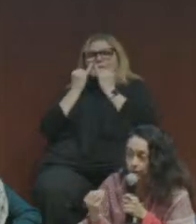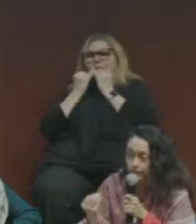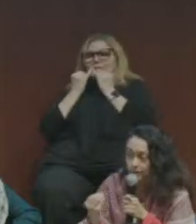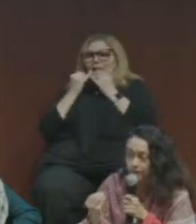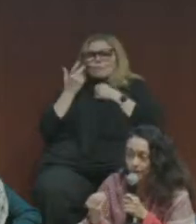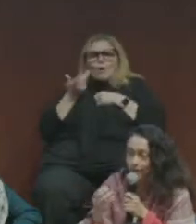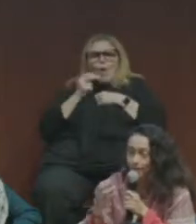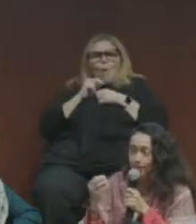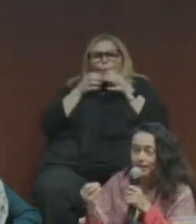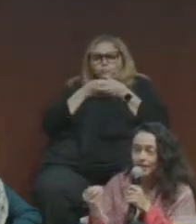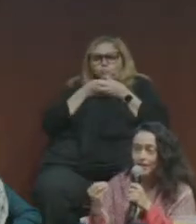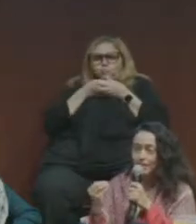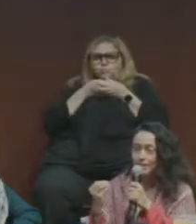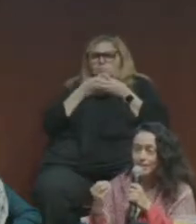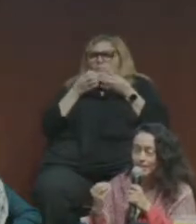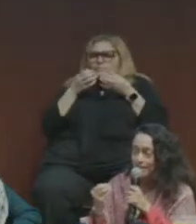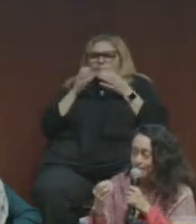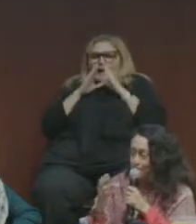in our own little,